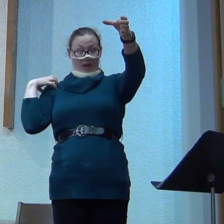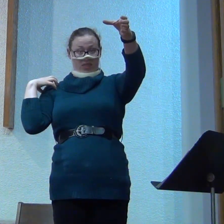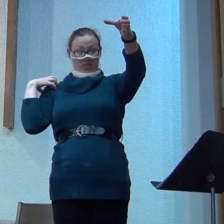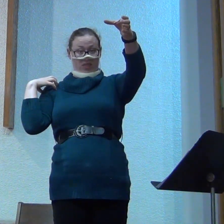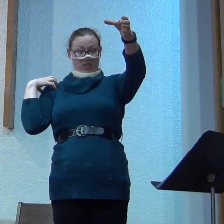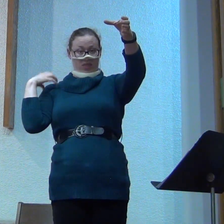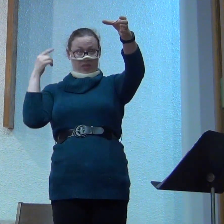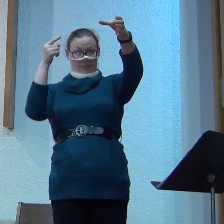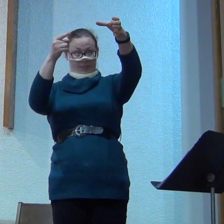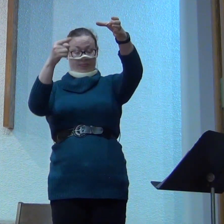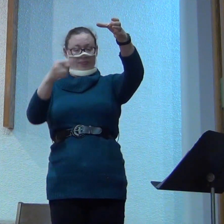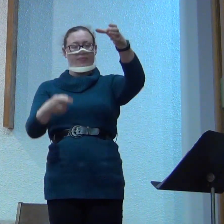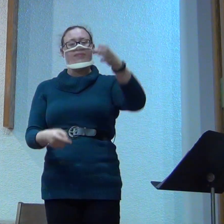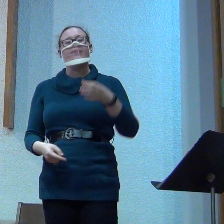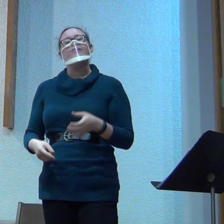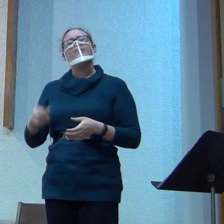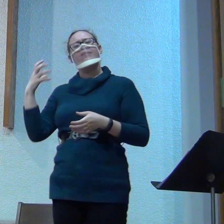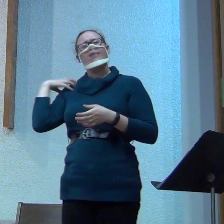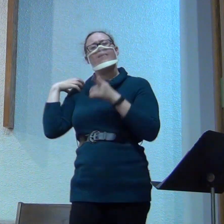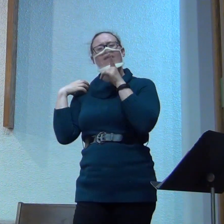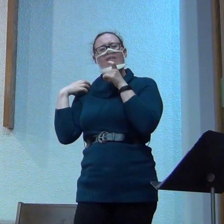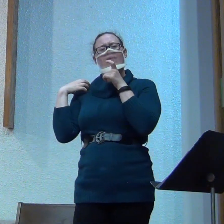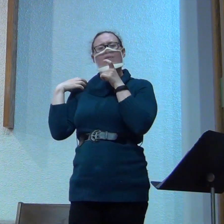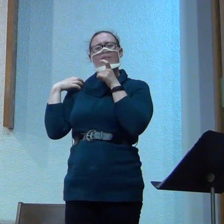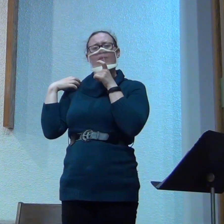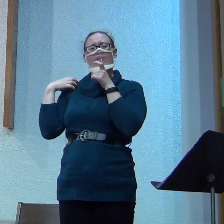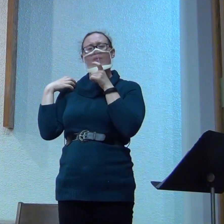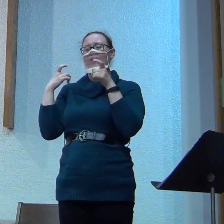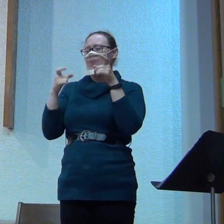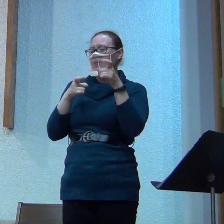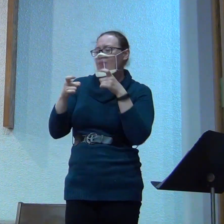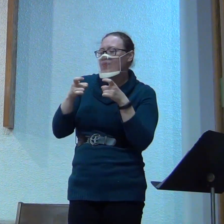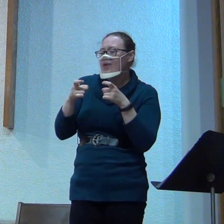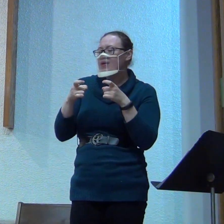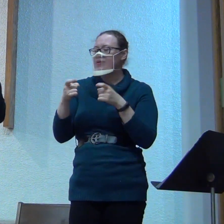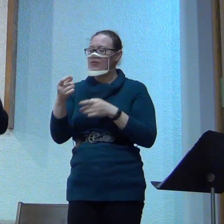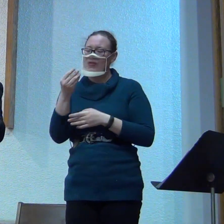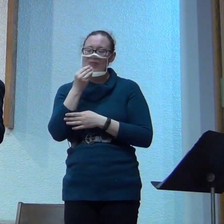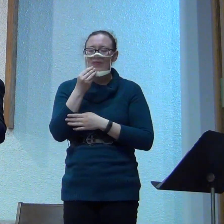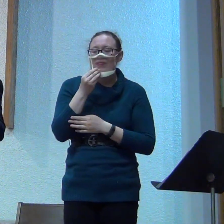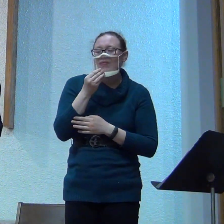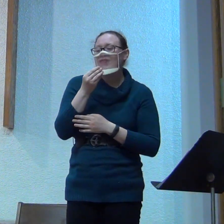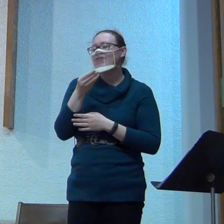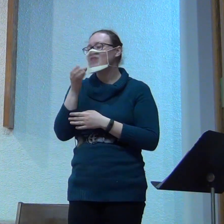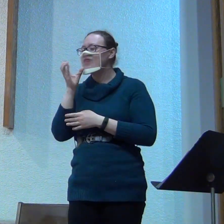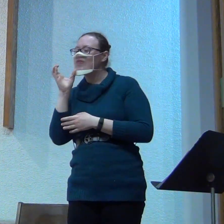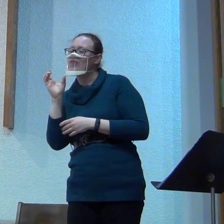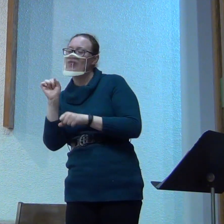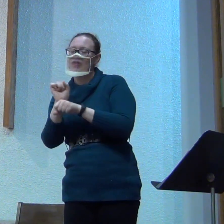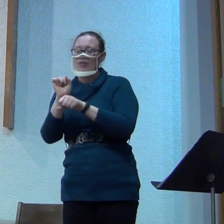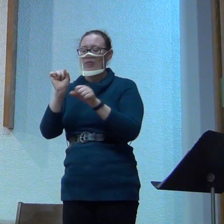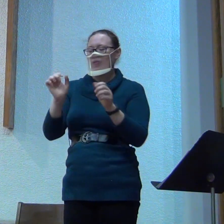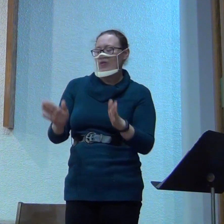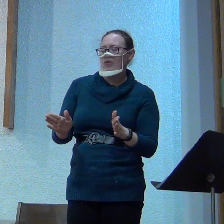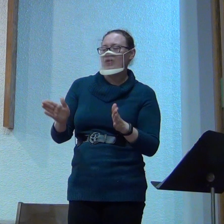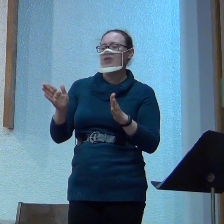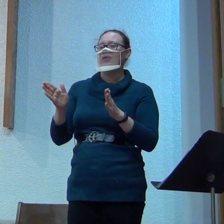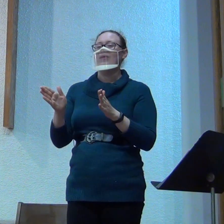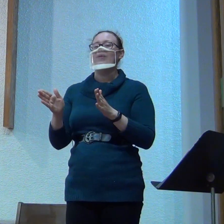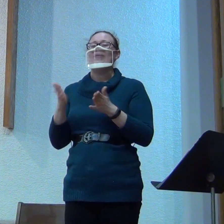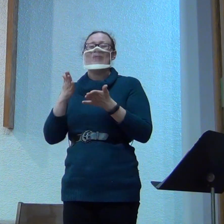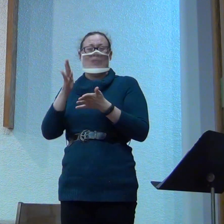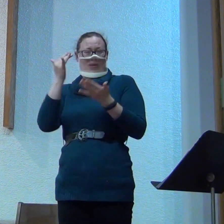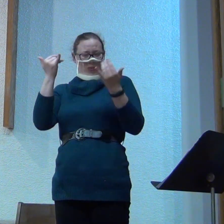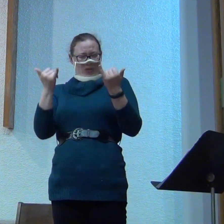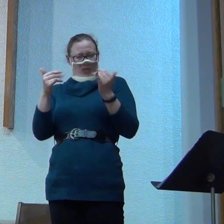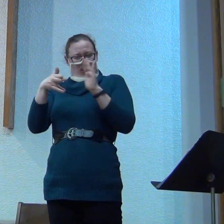banquet in that culture was the person who was in charge of the food and the drink and the servants. We might refer to that